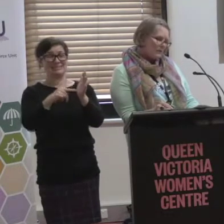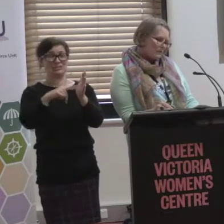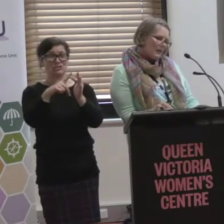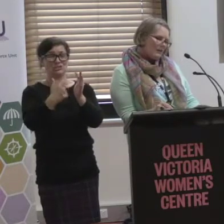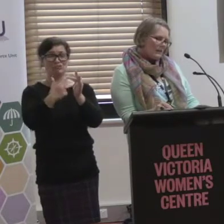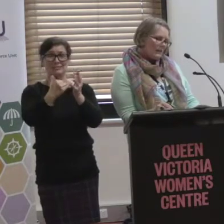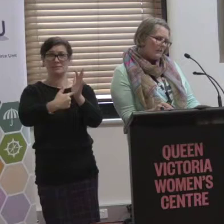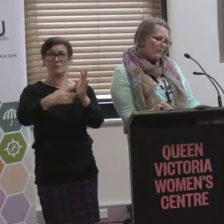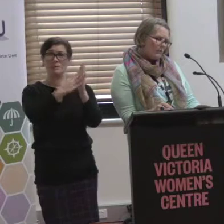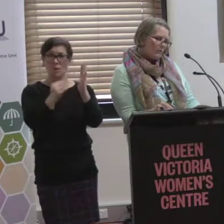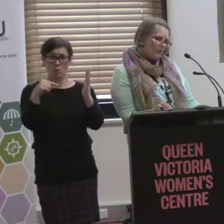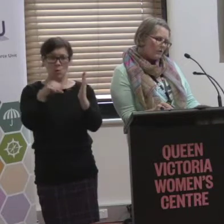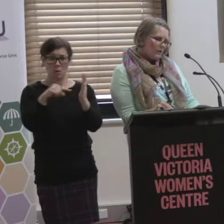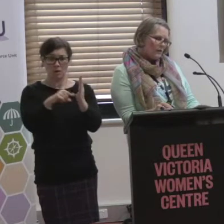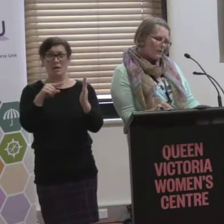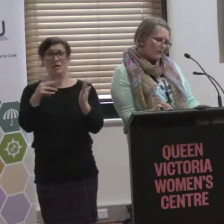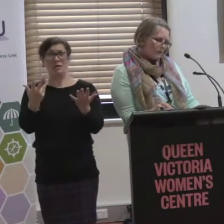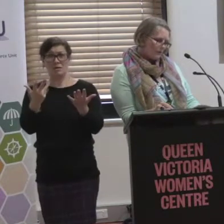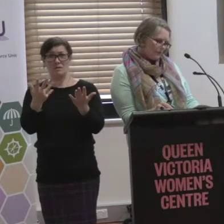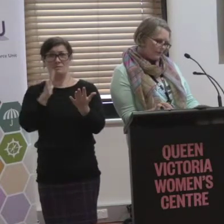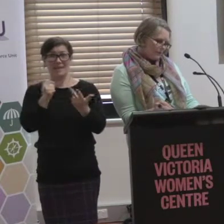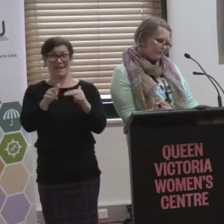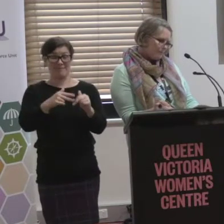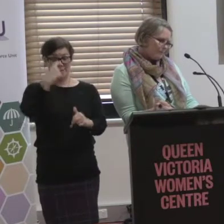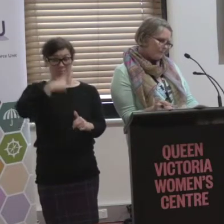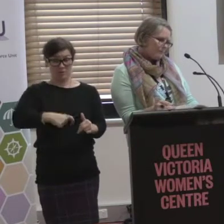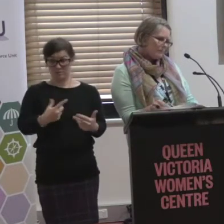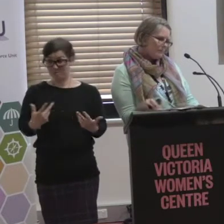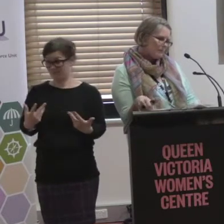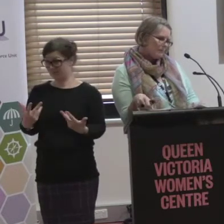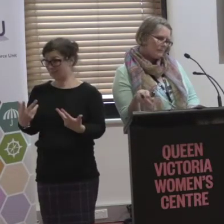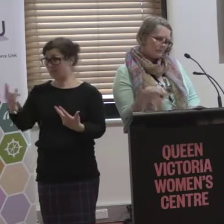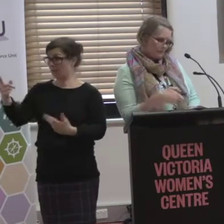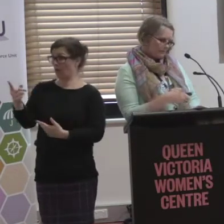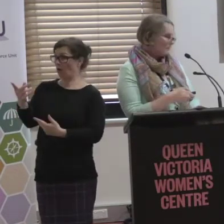full consideration to the individual's wishes, values and preferences.